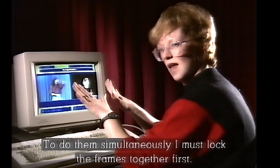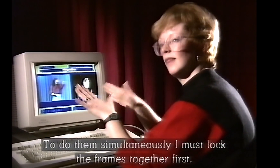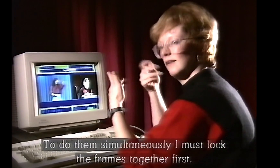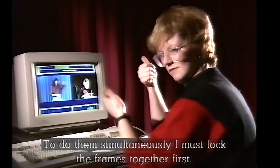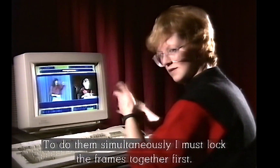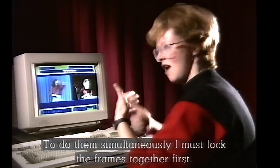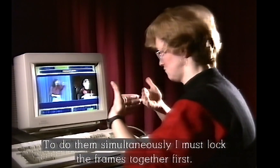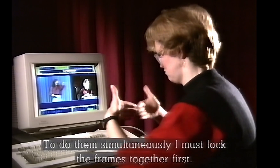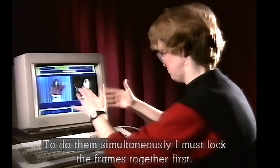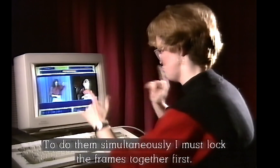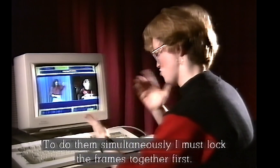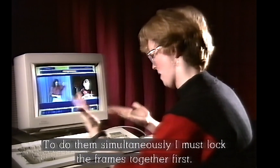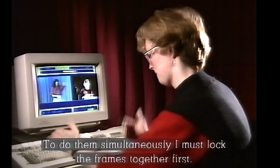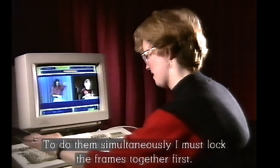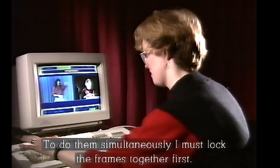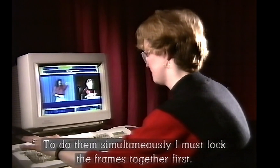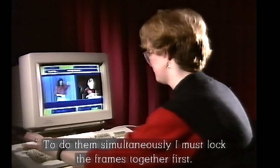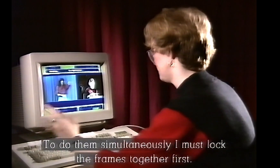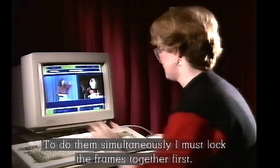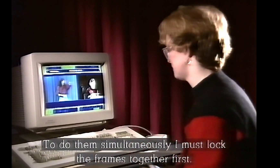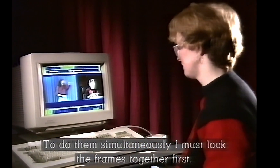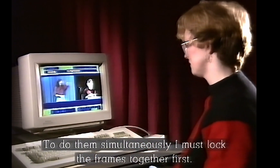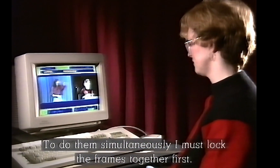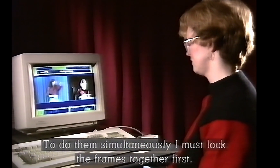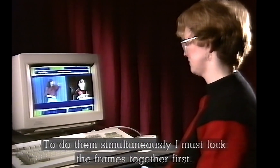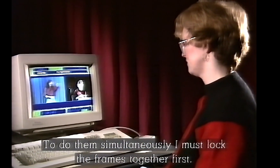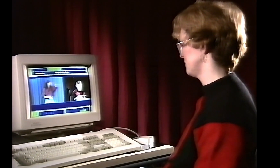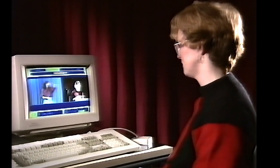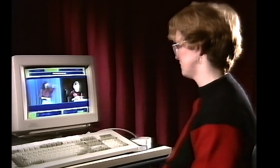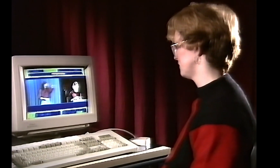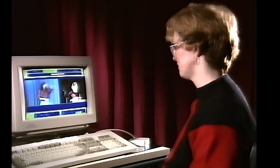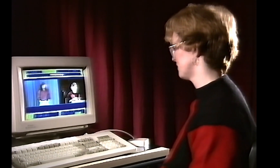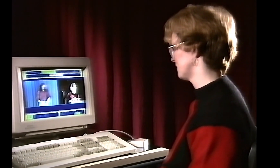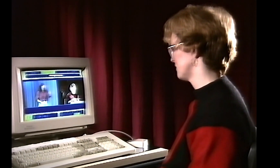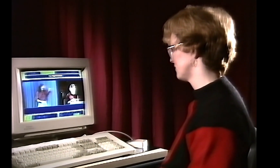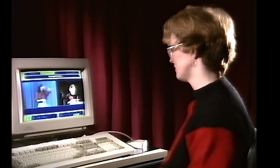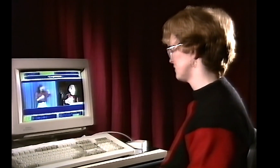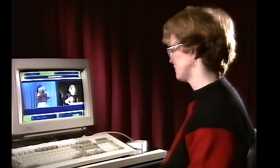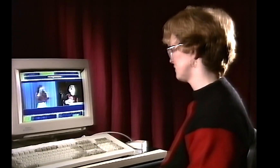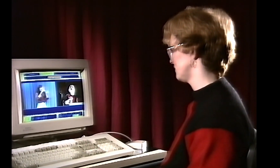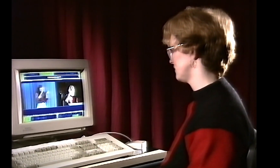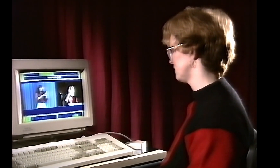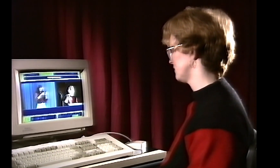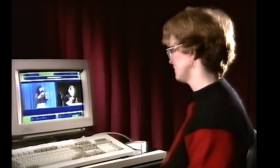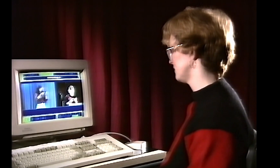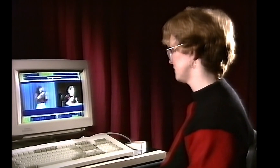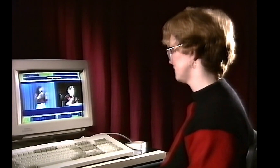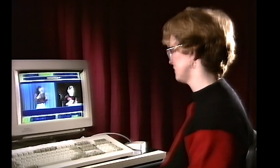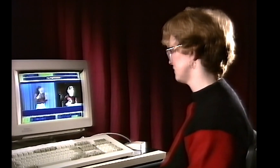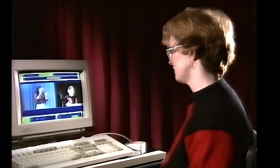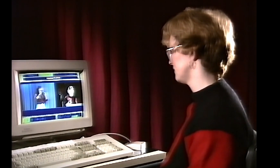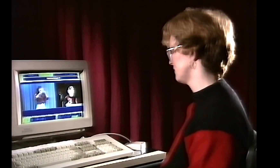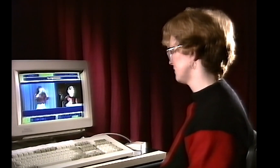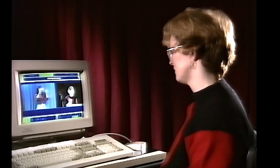Tutor on the left, myself on the right. And now obviously I want to look and compare. We can do this in a number